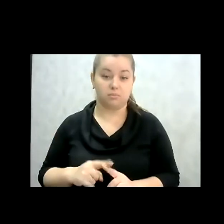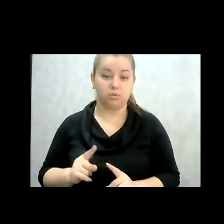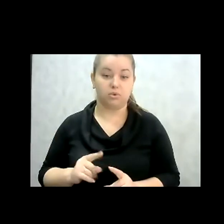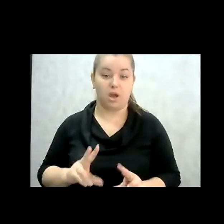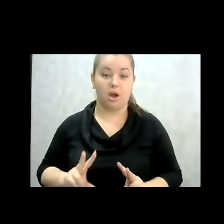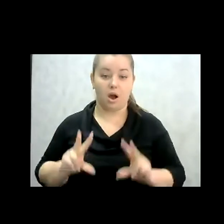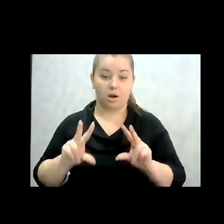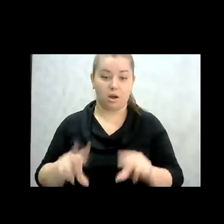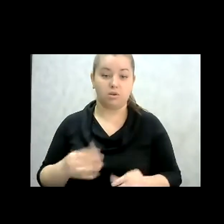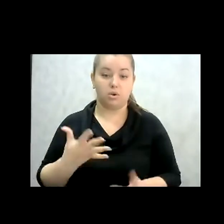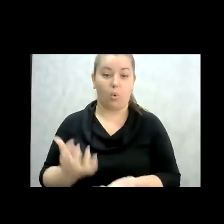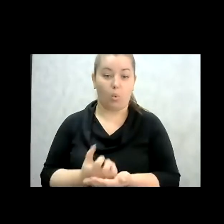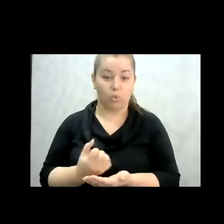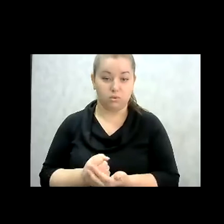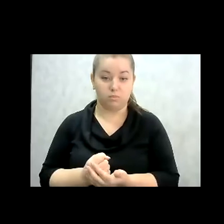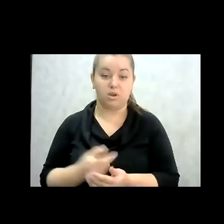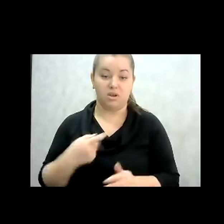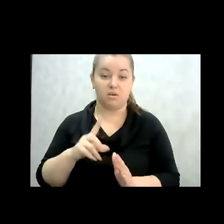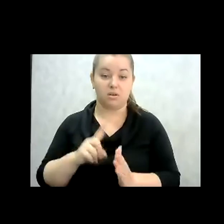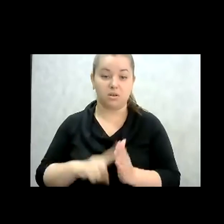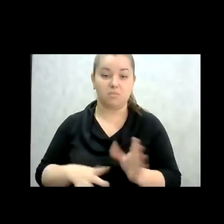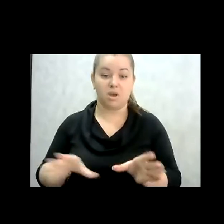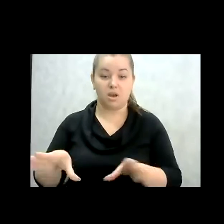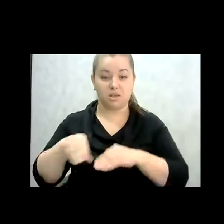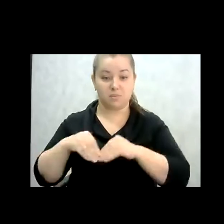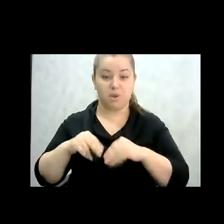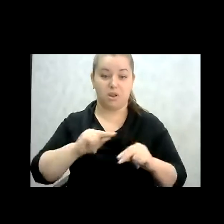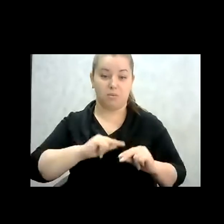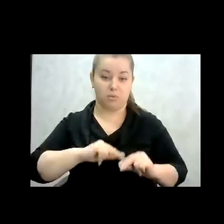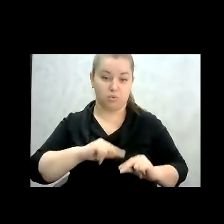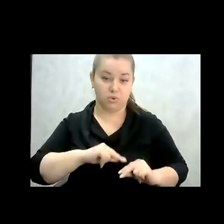be interesting for everybody.